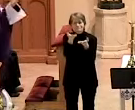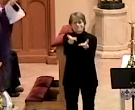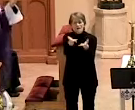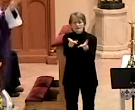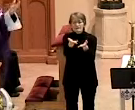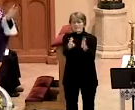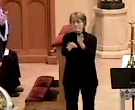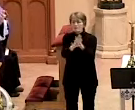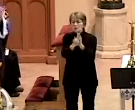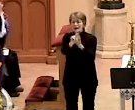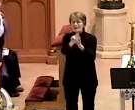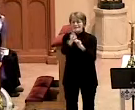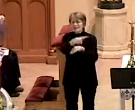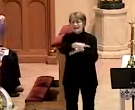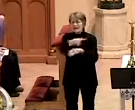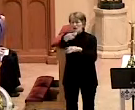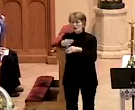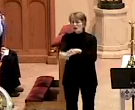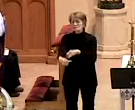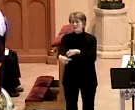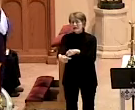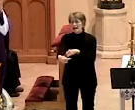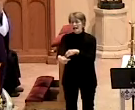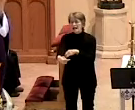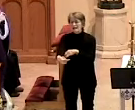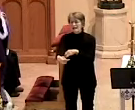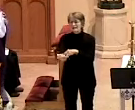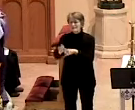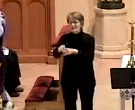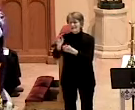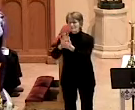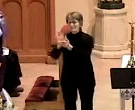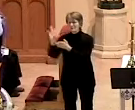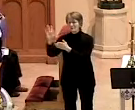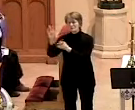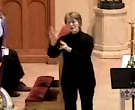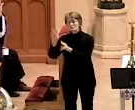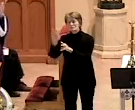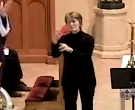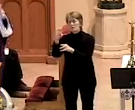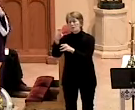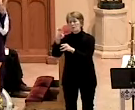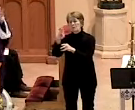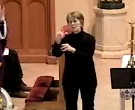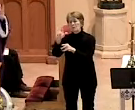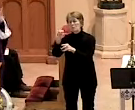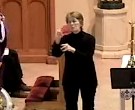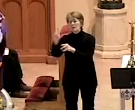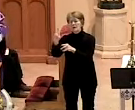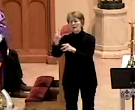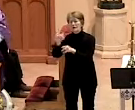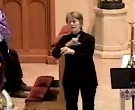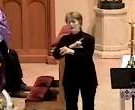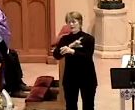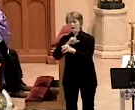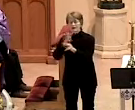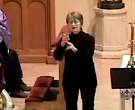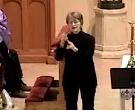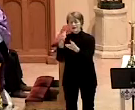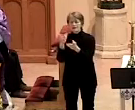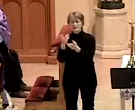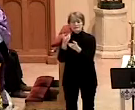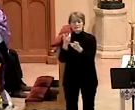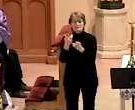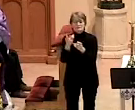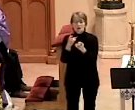Thursday. And I think that's the day Blue Bloods is on. I'm not too sure, but I know one of those days and people love those shows. To take